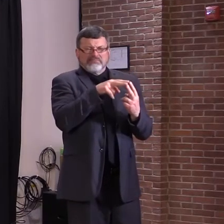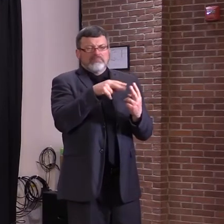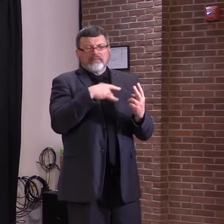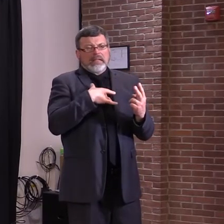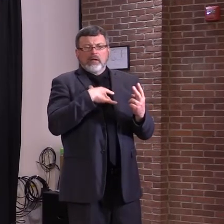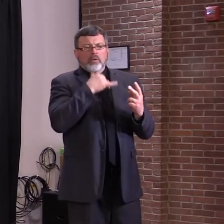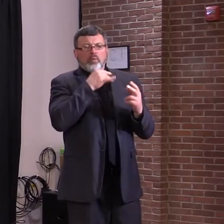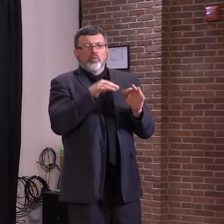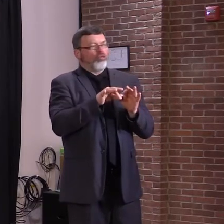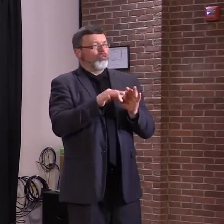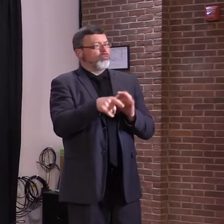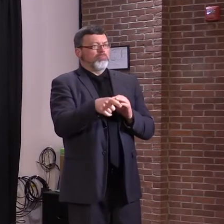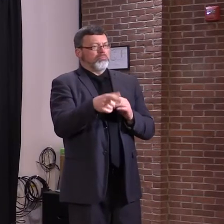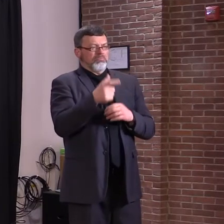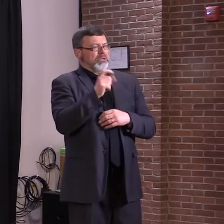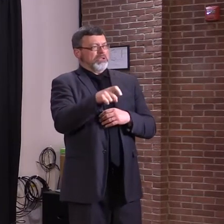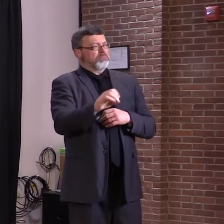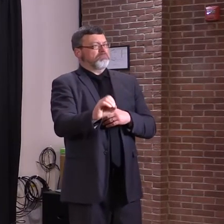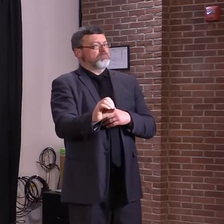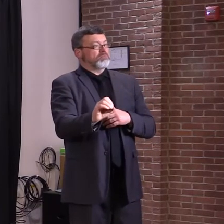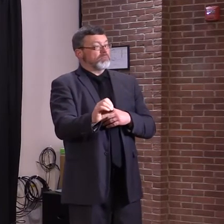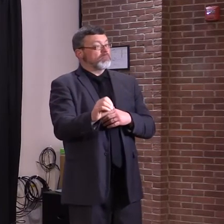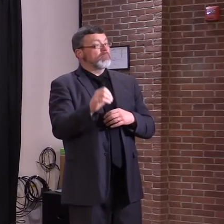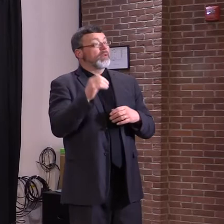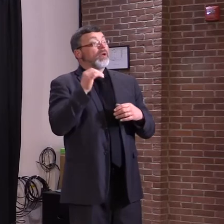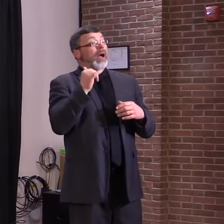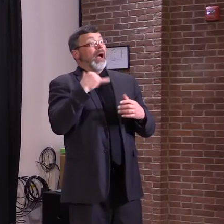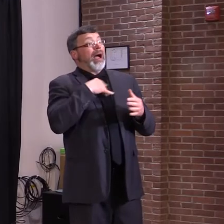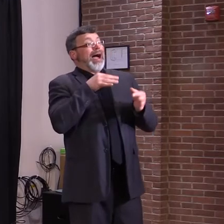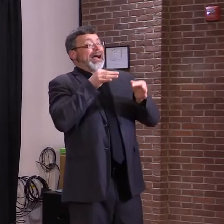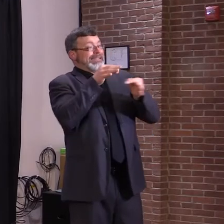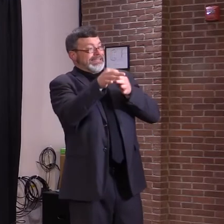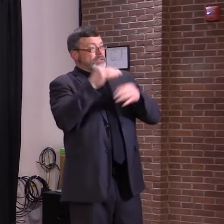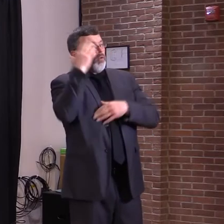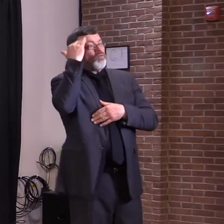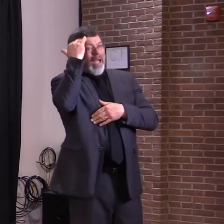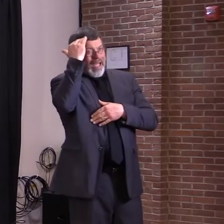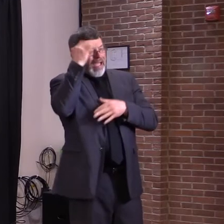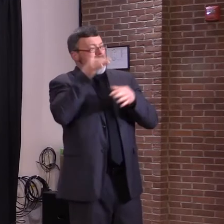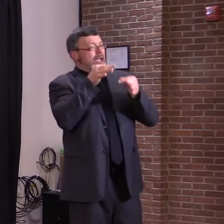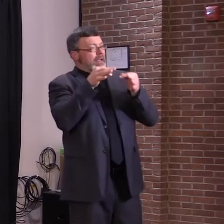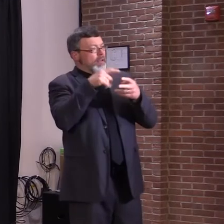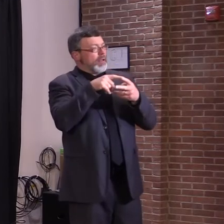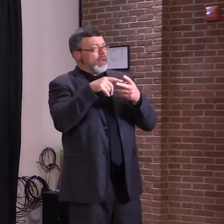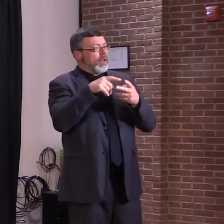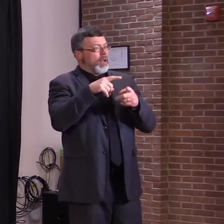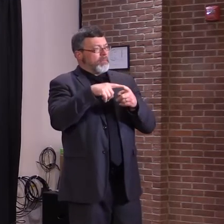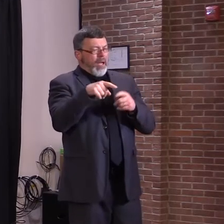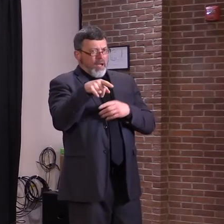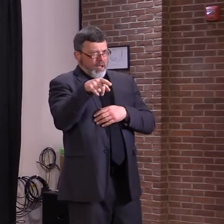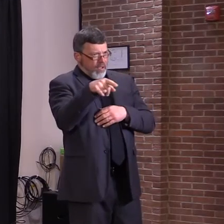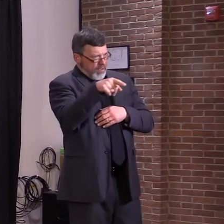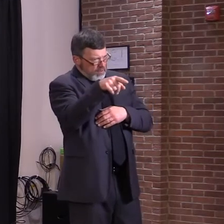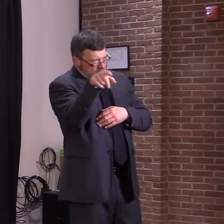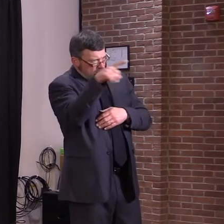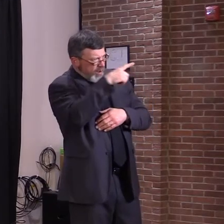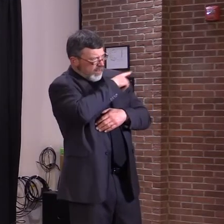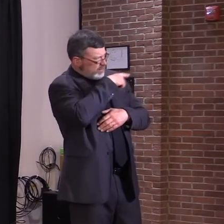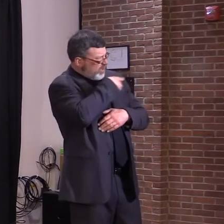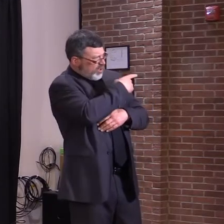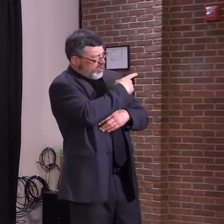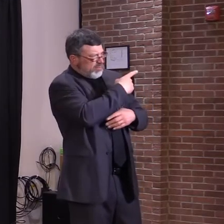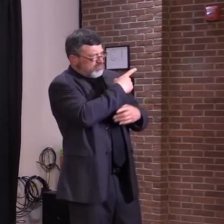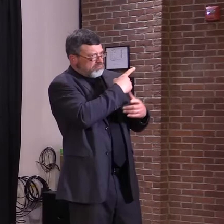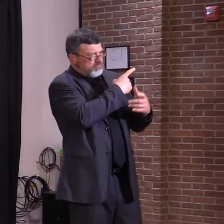but I did put a path forward for acceptance, and they haven't met that standard, at least with the